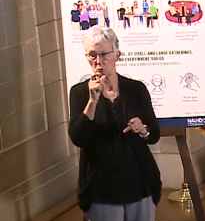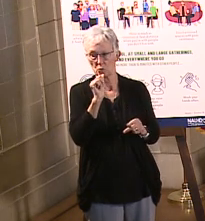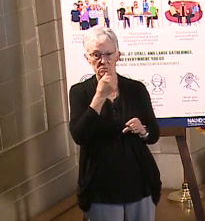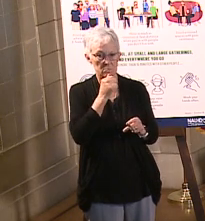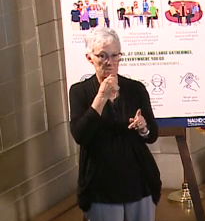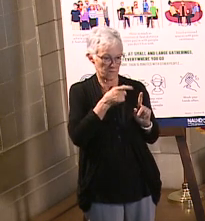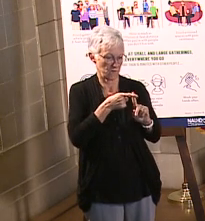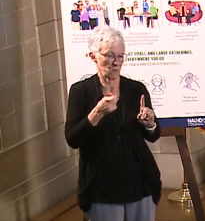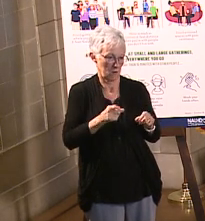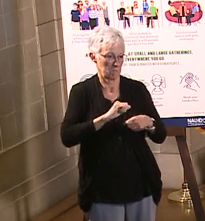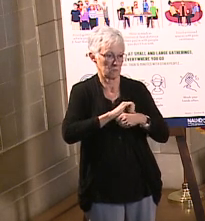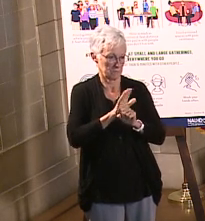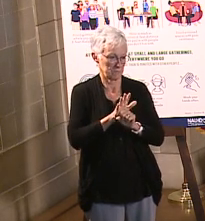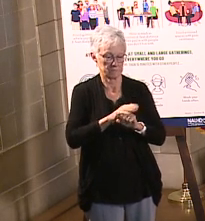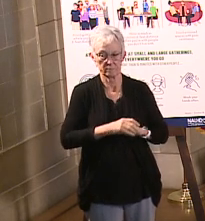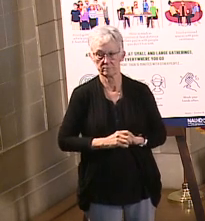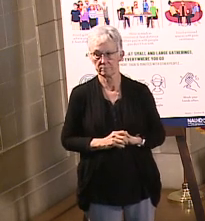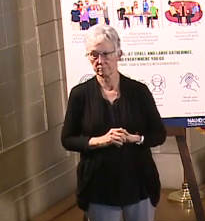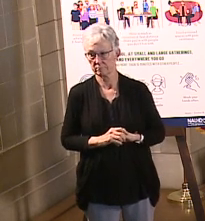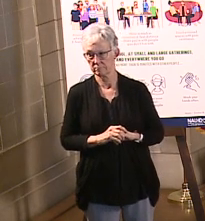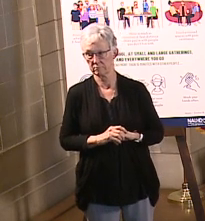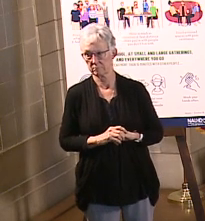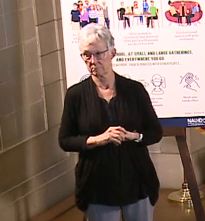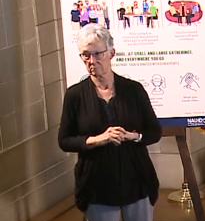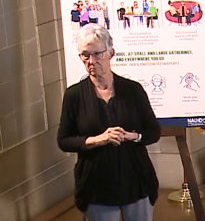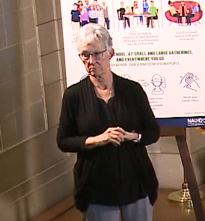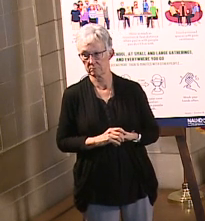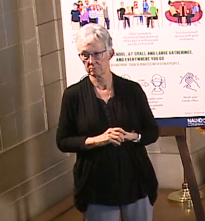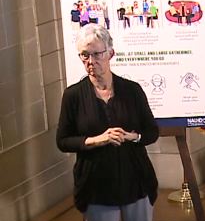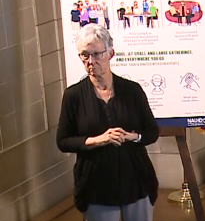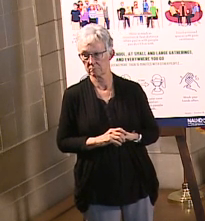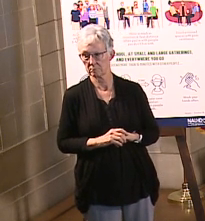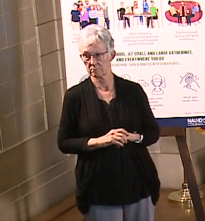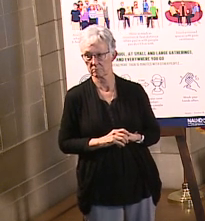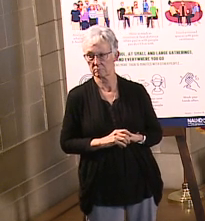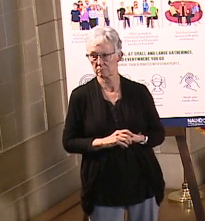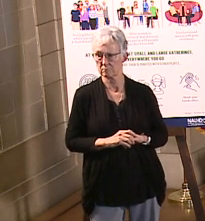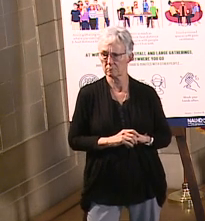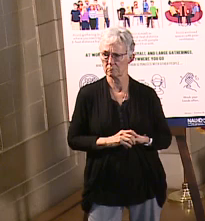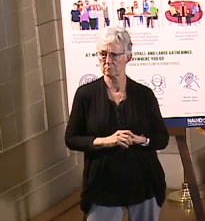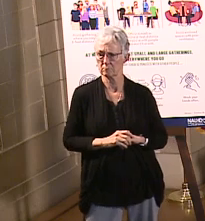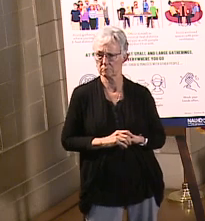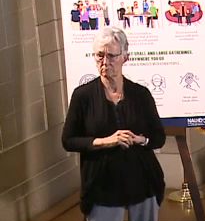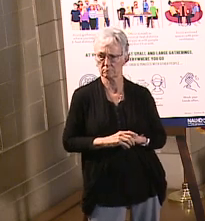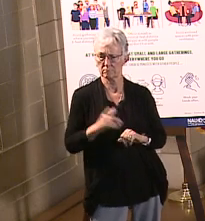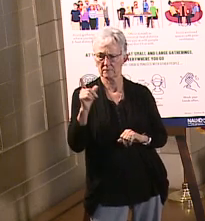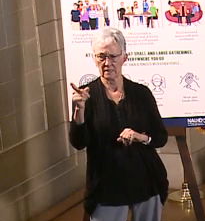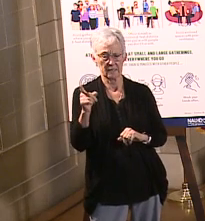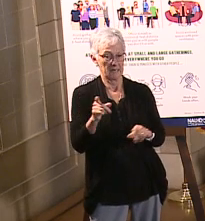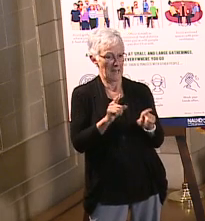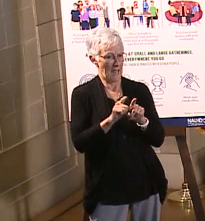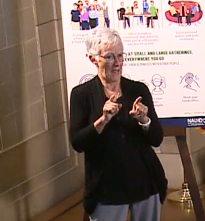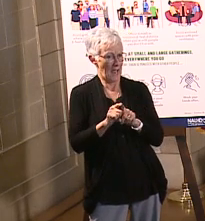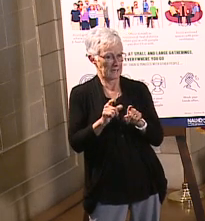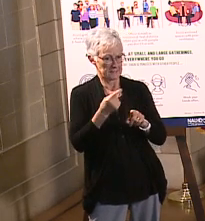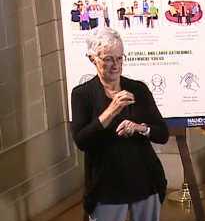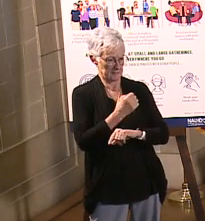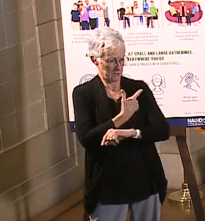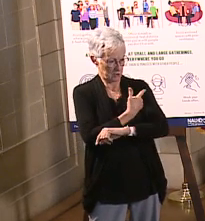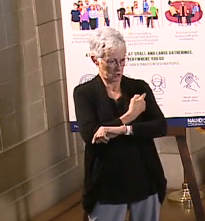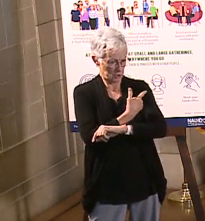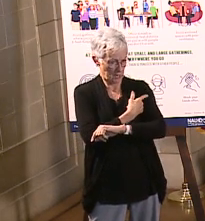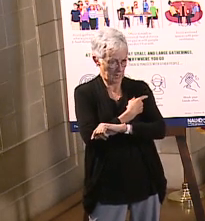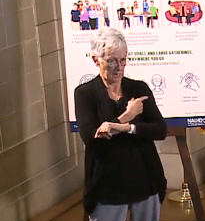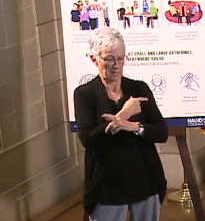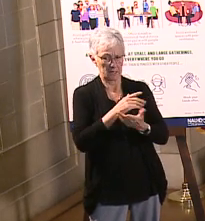says, as the population of people who get the vaccine expands, how will people find out they are eligible? So Jeff Robb at the Omaha World